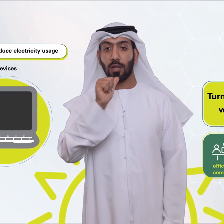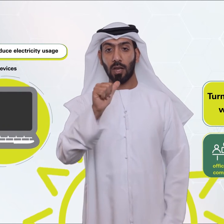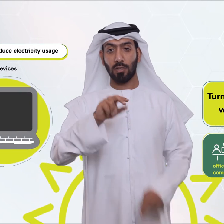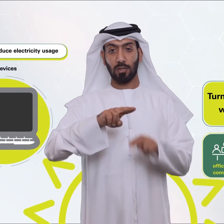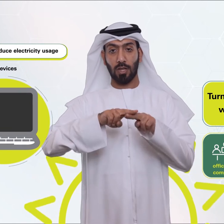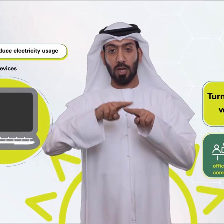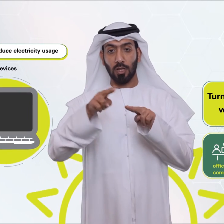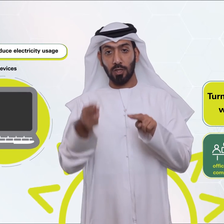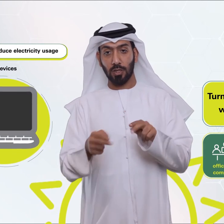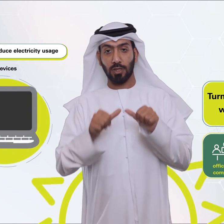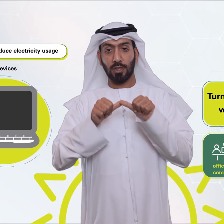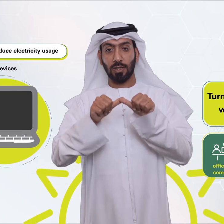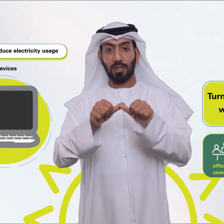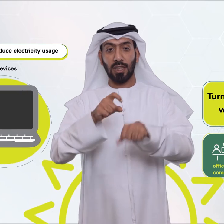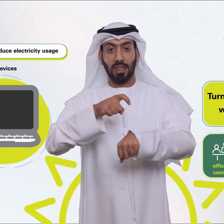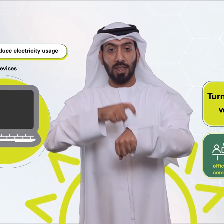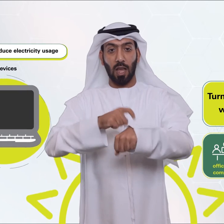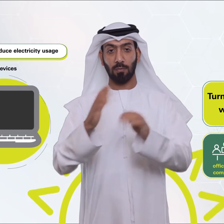not negatively affect the device life.